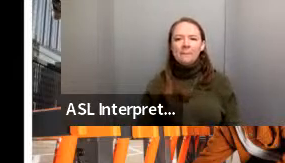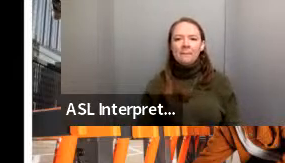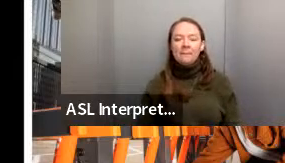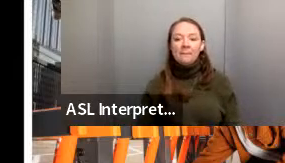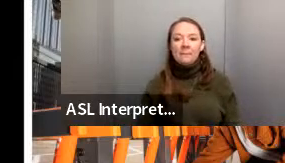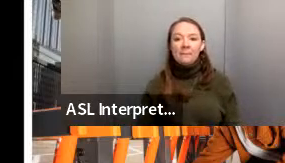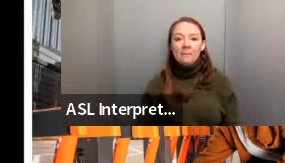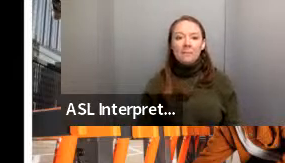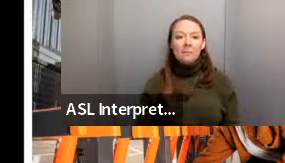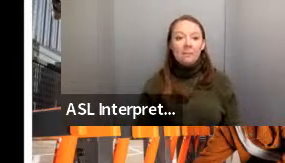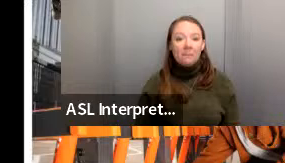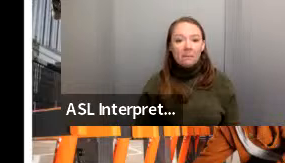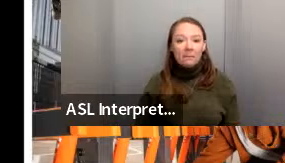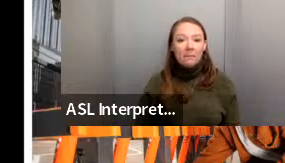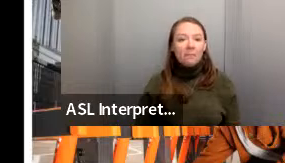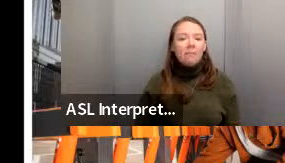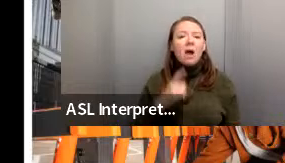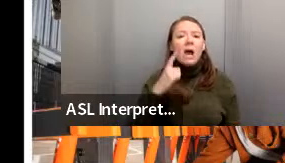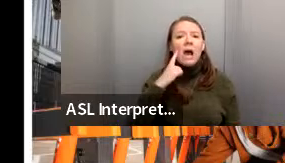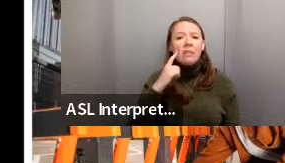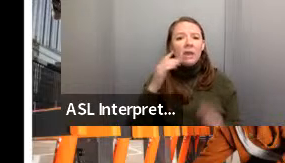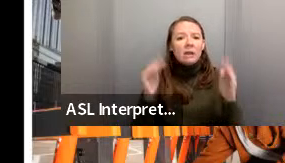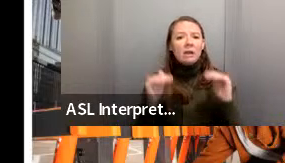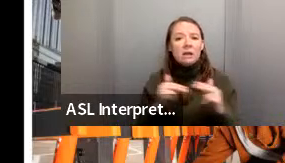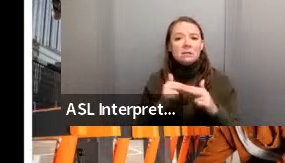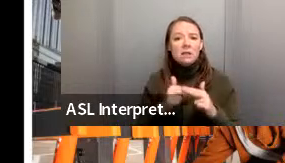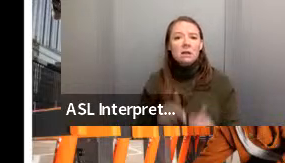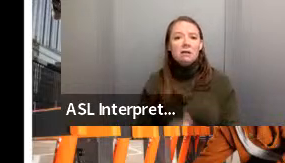I believe we can move to the next slide.